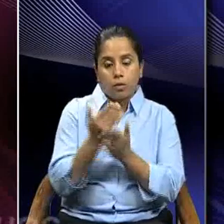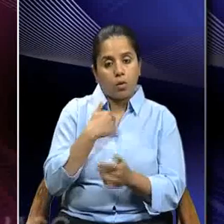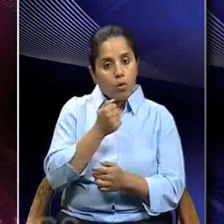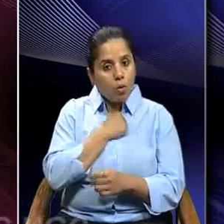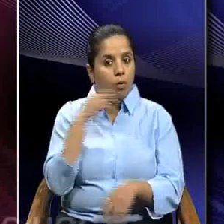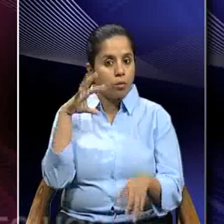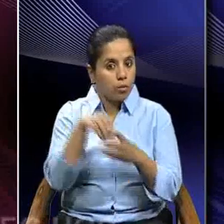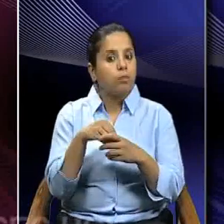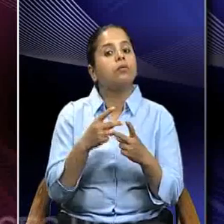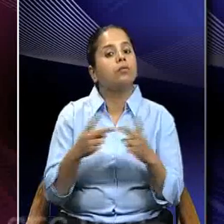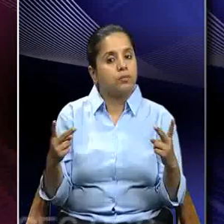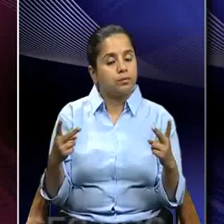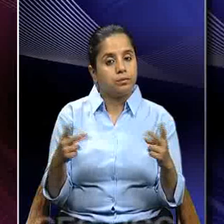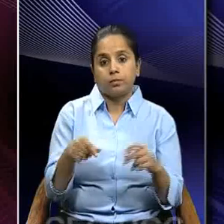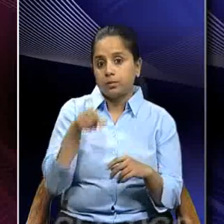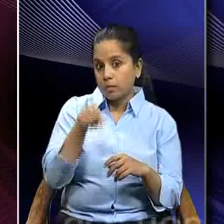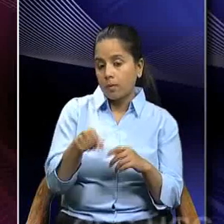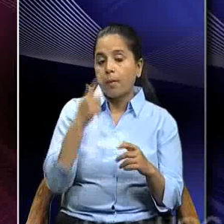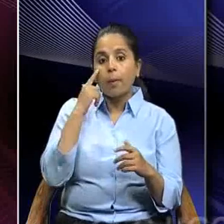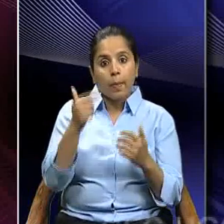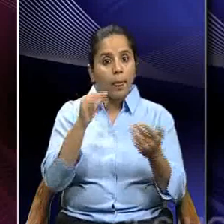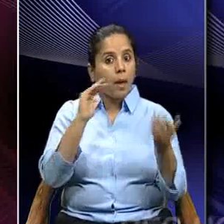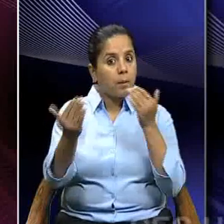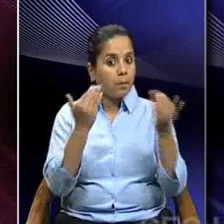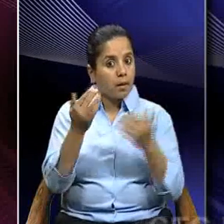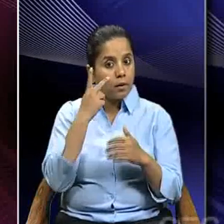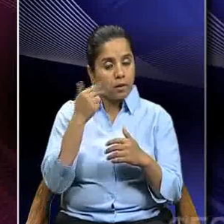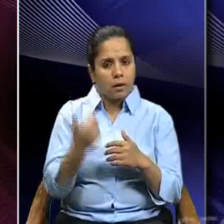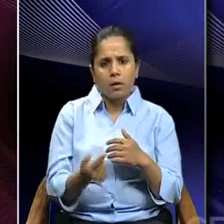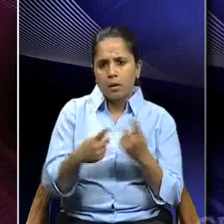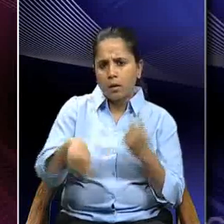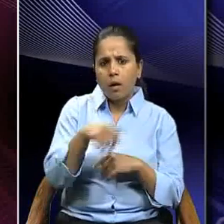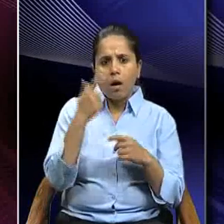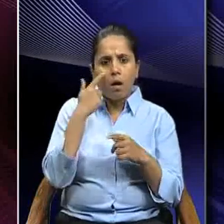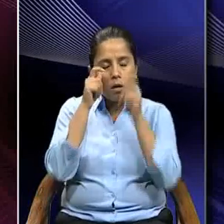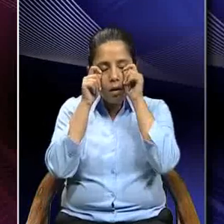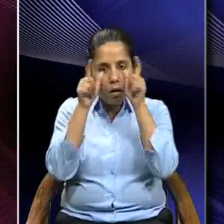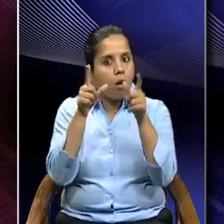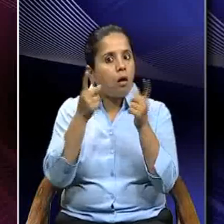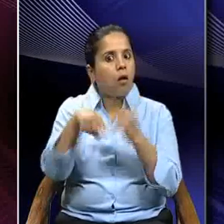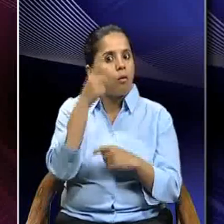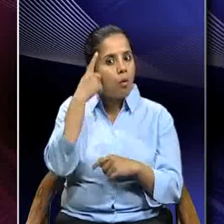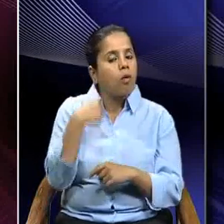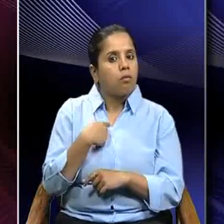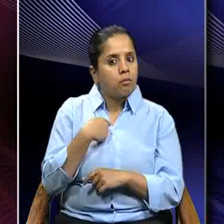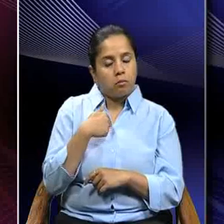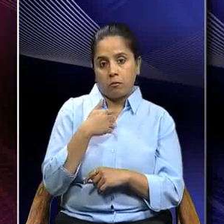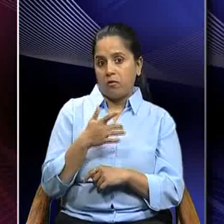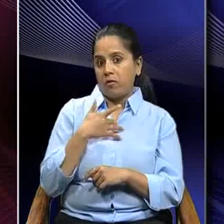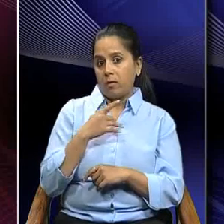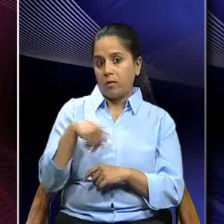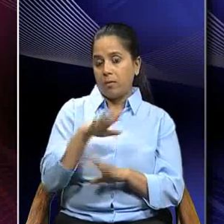contribution. So this comparison is actually acting as an eye-opener to us. We feel that,